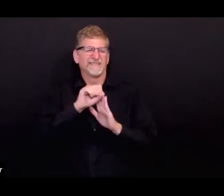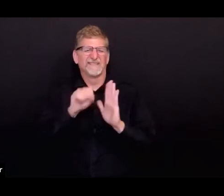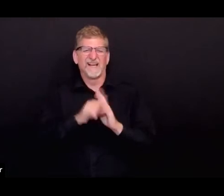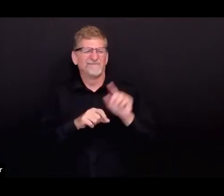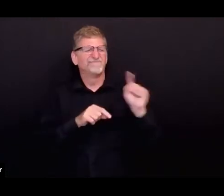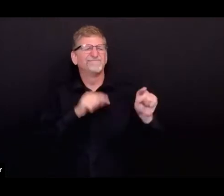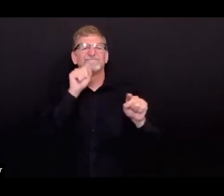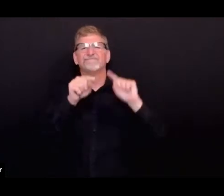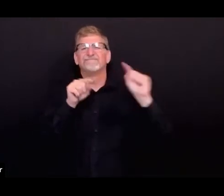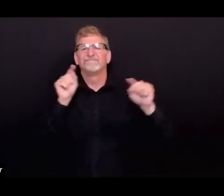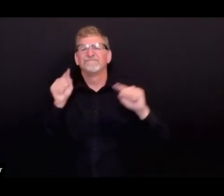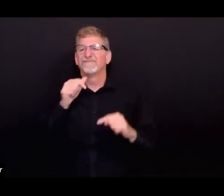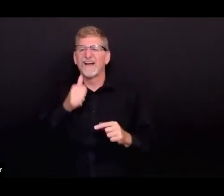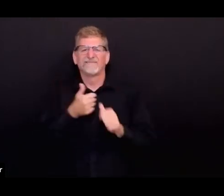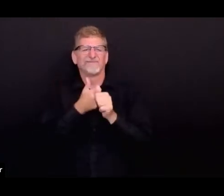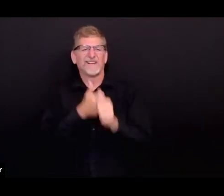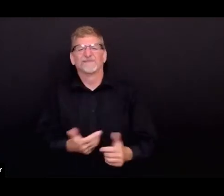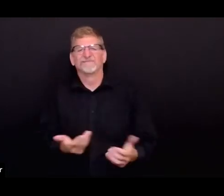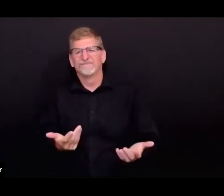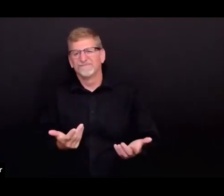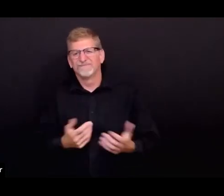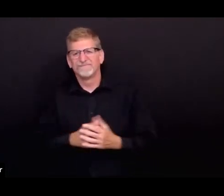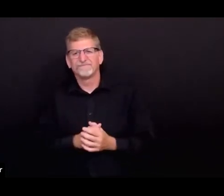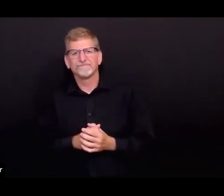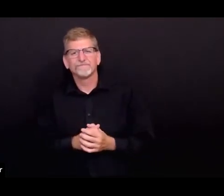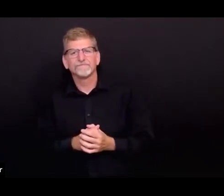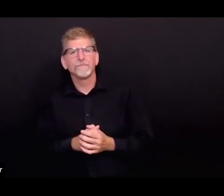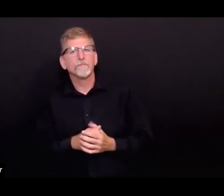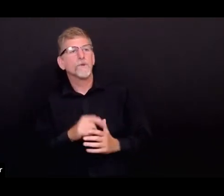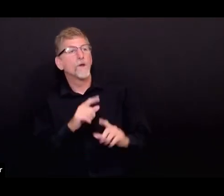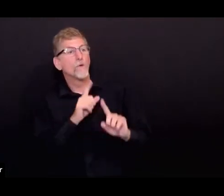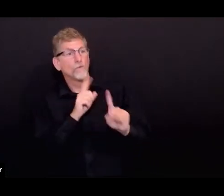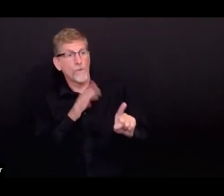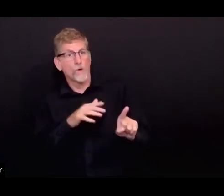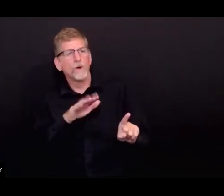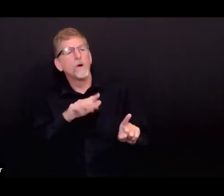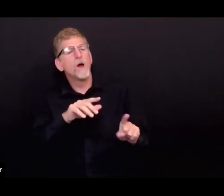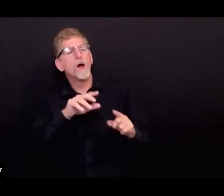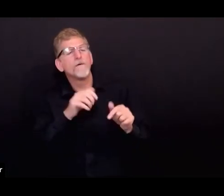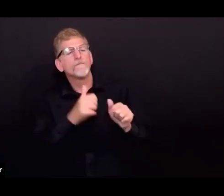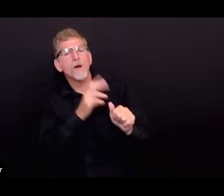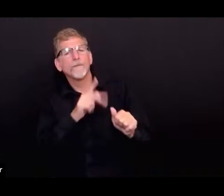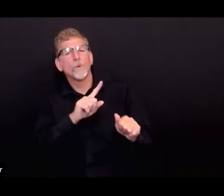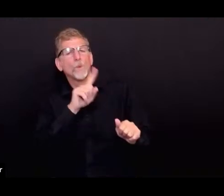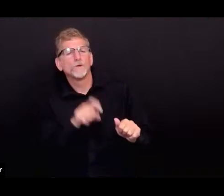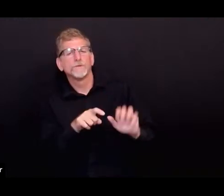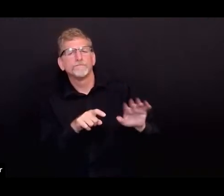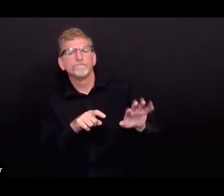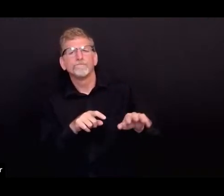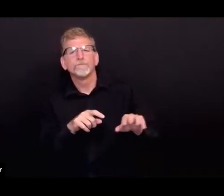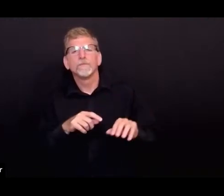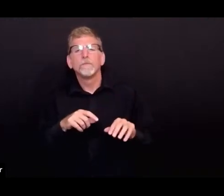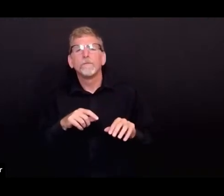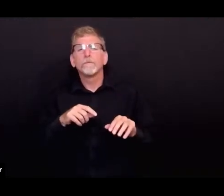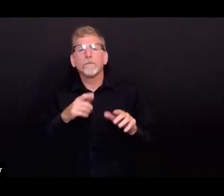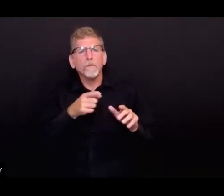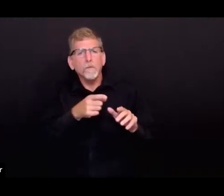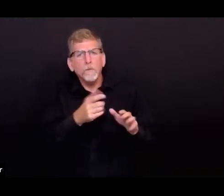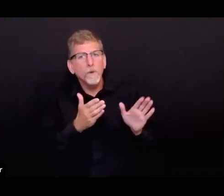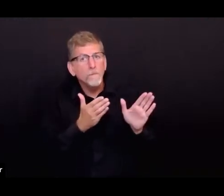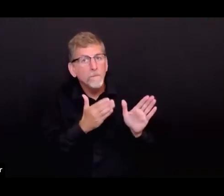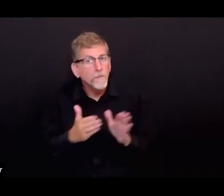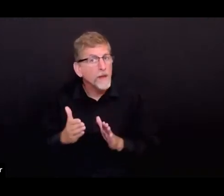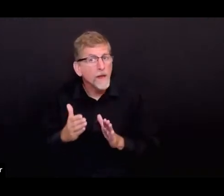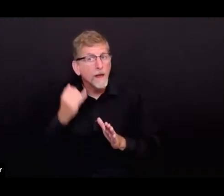Governor, actually kind of two quick follow-ups, if you will. So any thoughts on maybe like a quarantine procedure if you've got people coming in from South Dakota and or